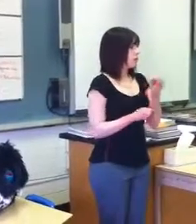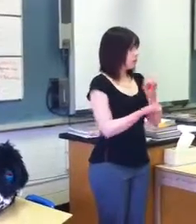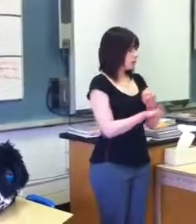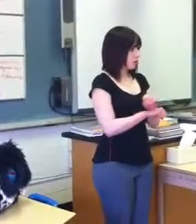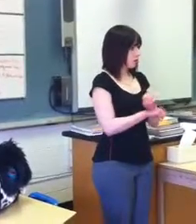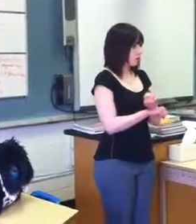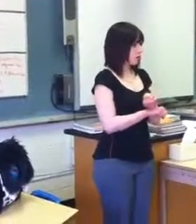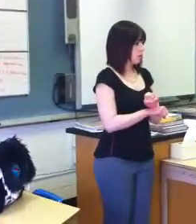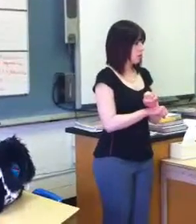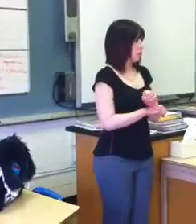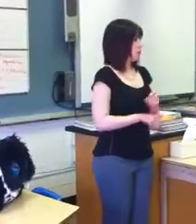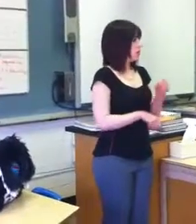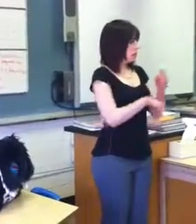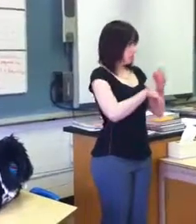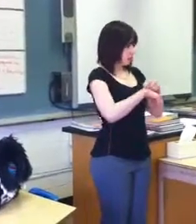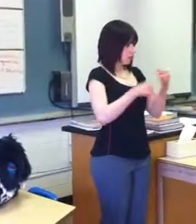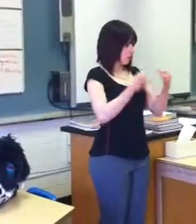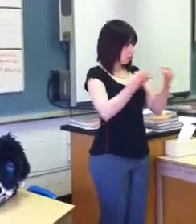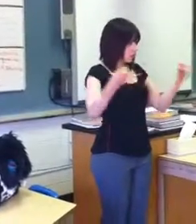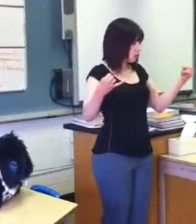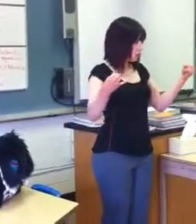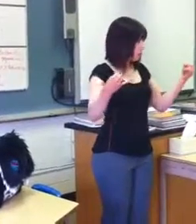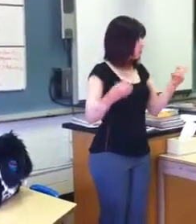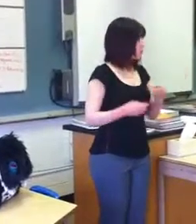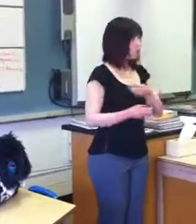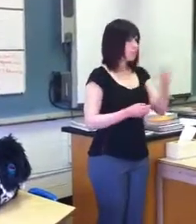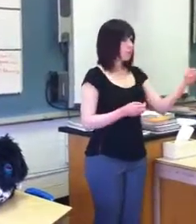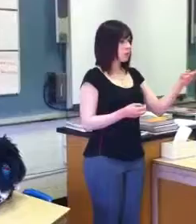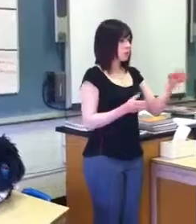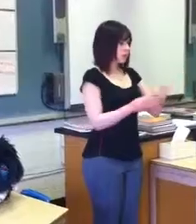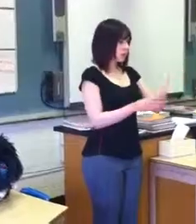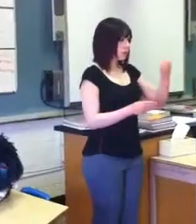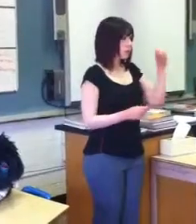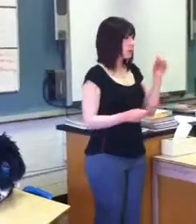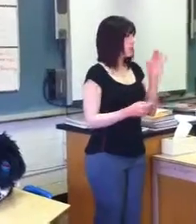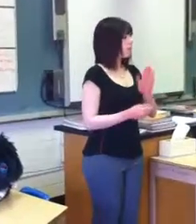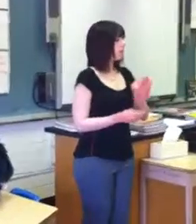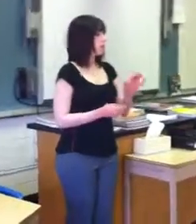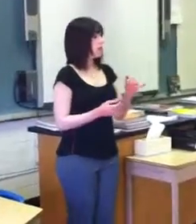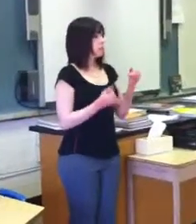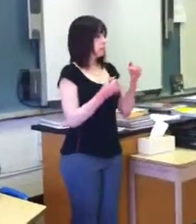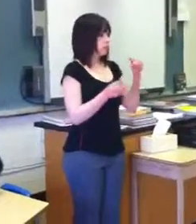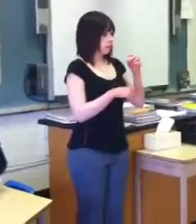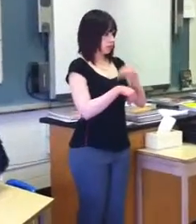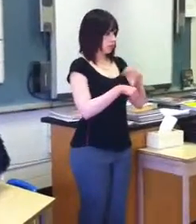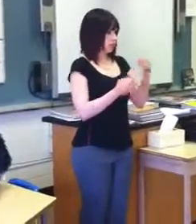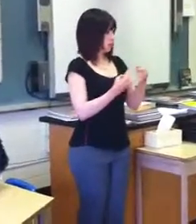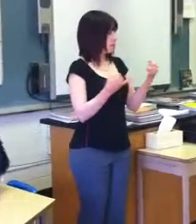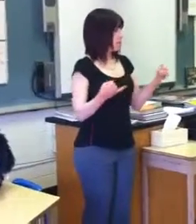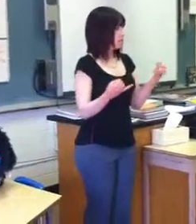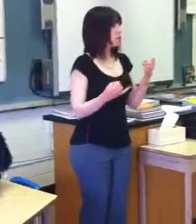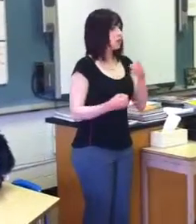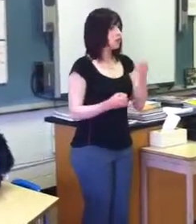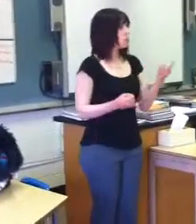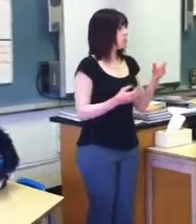paper is for. Everybody else get out your timeline that we were working on yesterday, and you'll need your textbooks. Open up